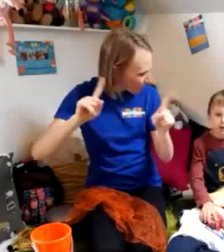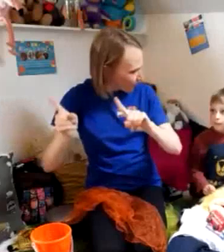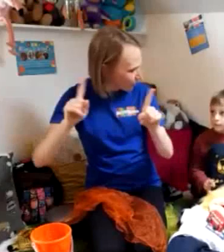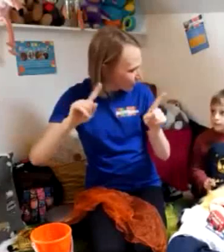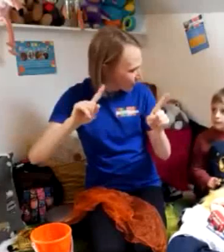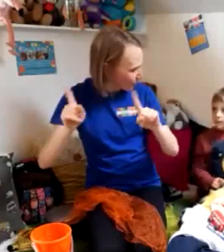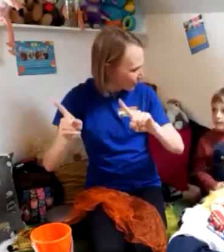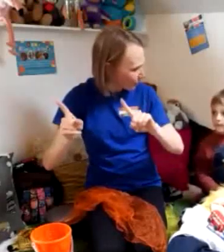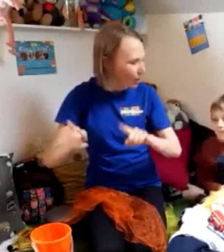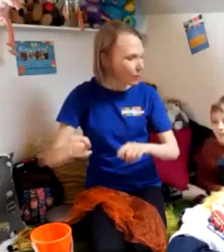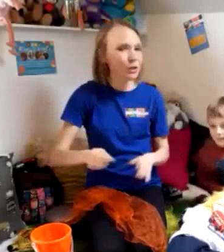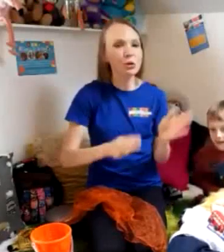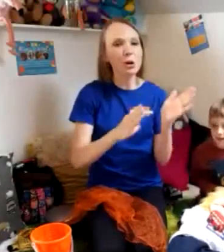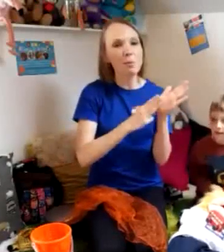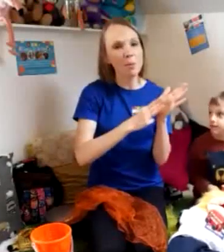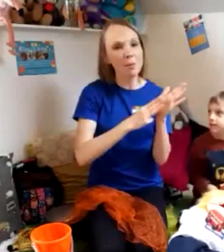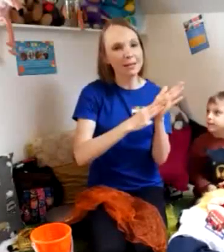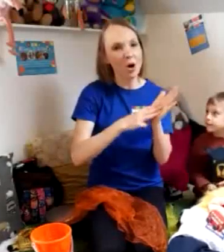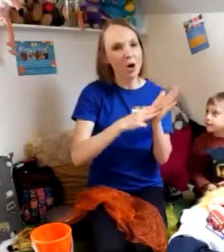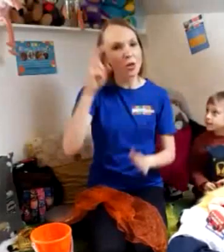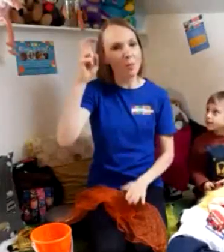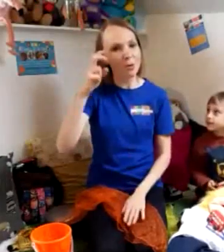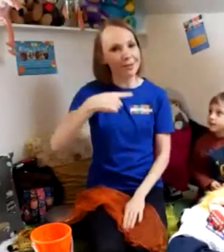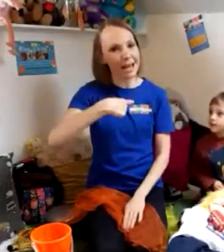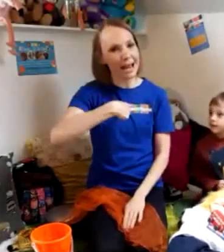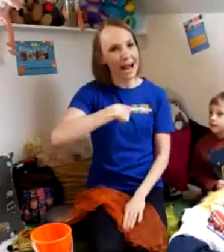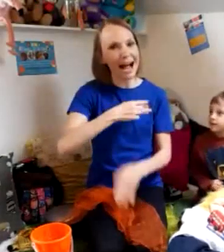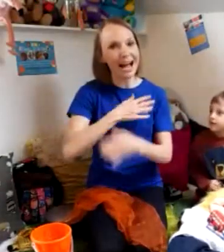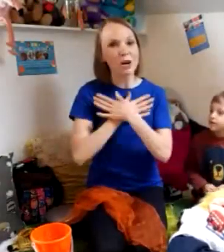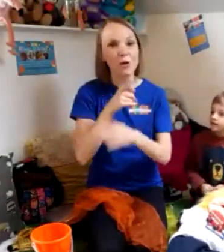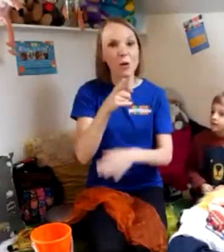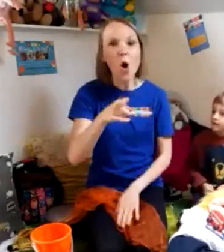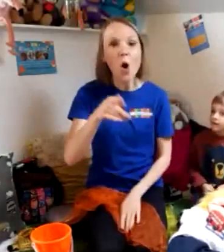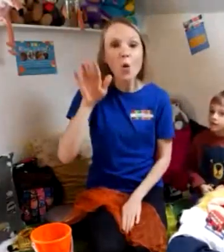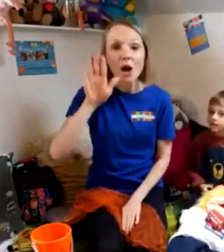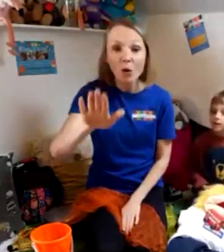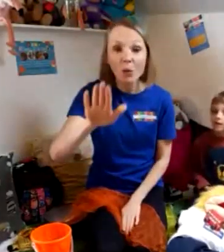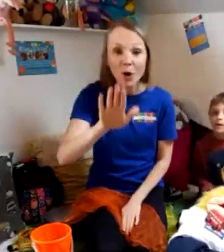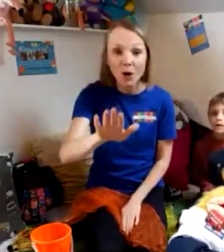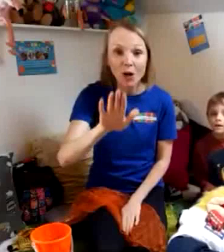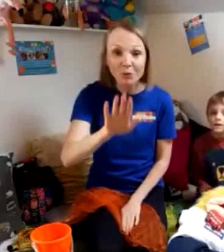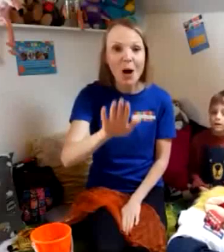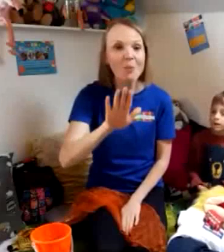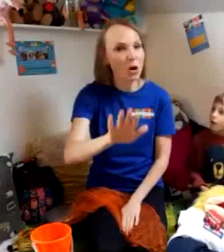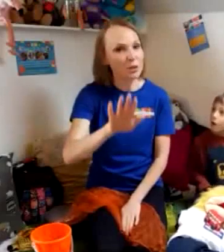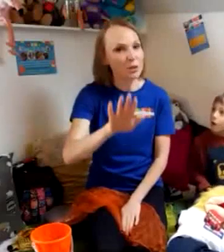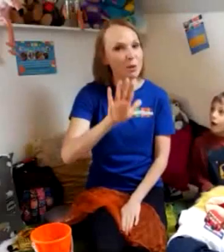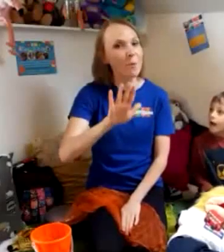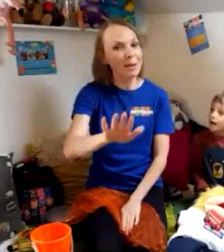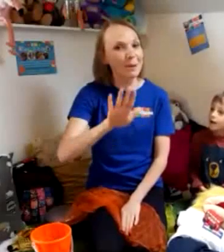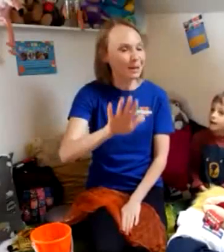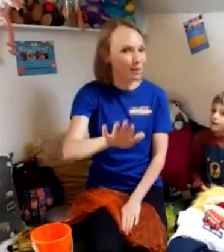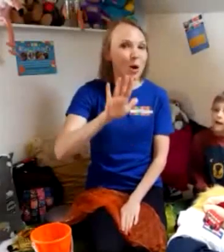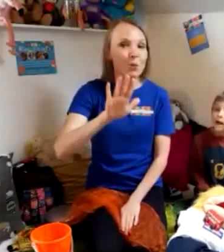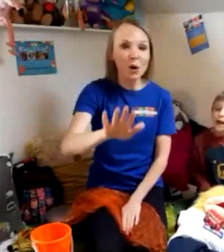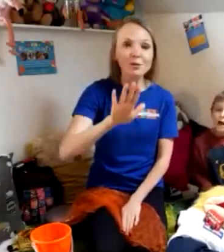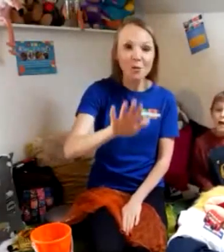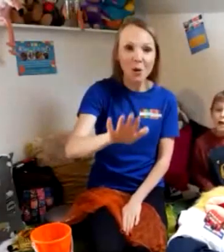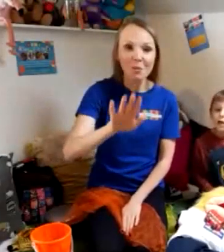What do you think? What if we do the mummies on the bus say, I love you? Oh, we want a, oh, hold on, we want a beep beep. We also want a beep